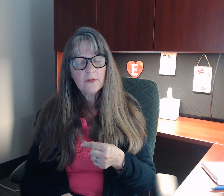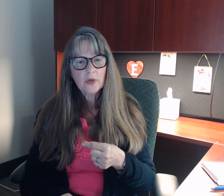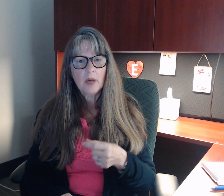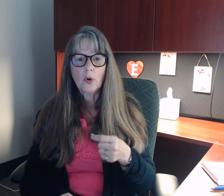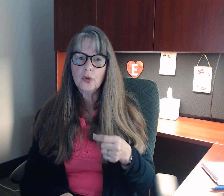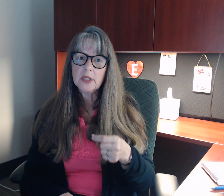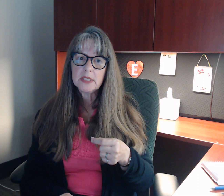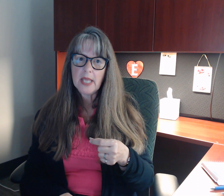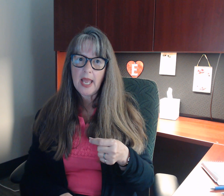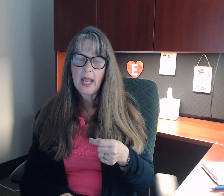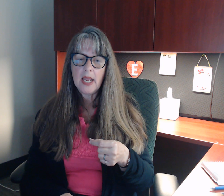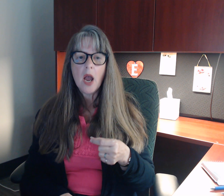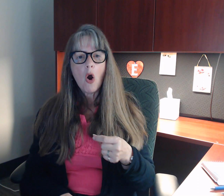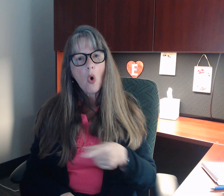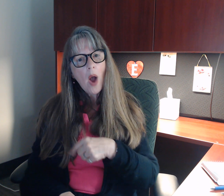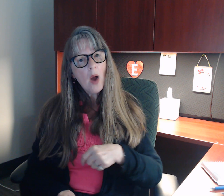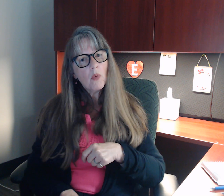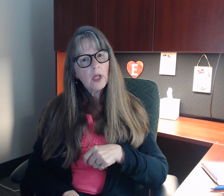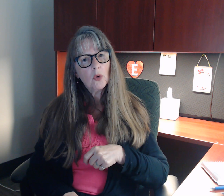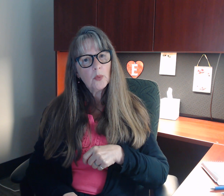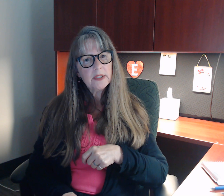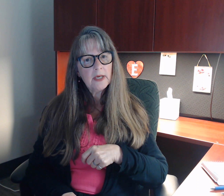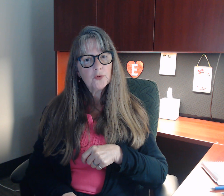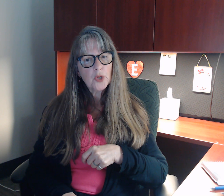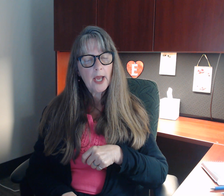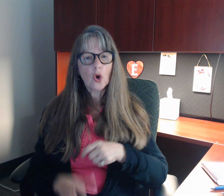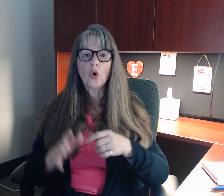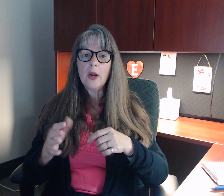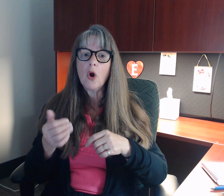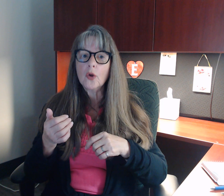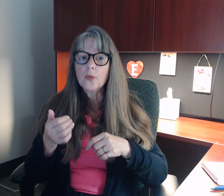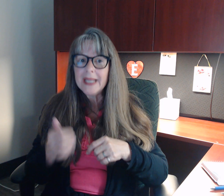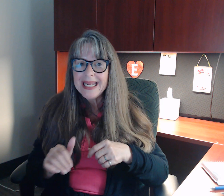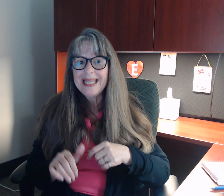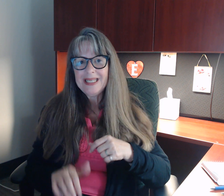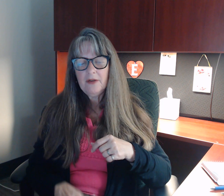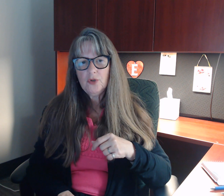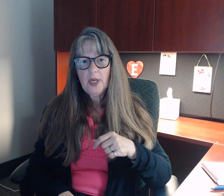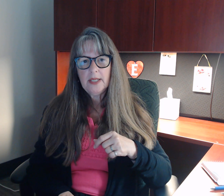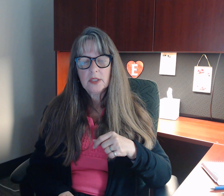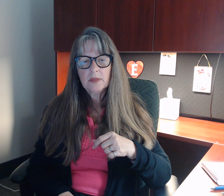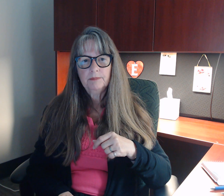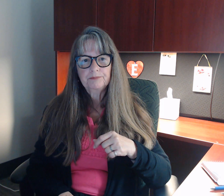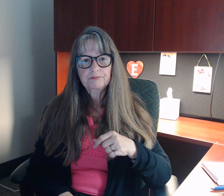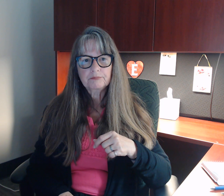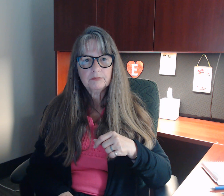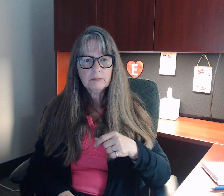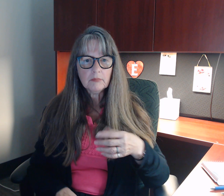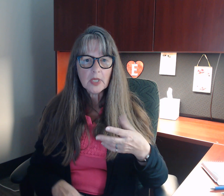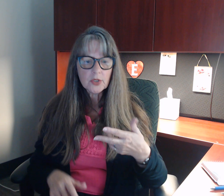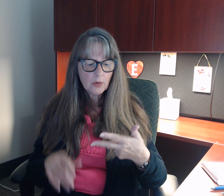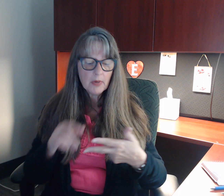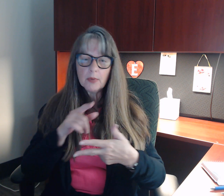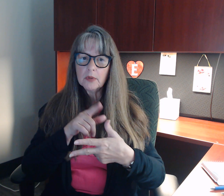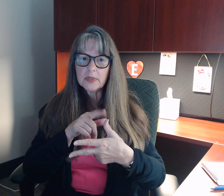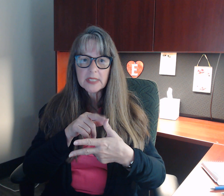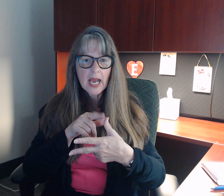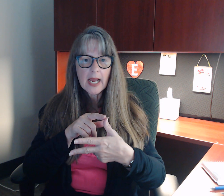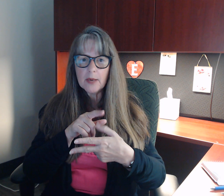club. Or you could say, oh, I want to go to a deaf chat. Or are there any deaf chats? So remember, time, we don't